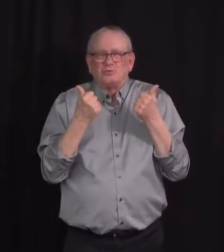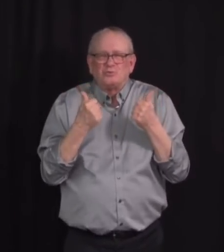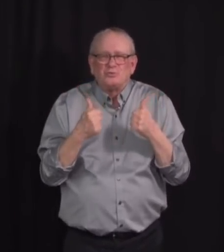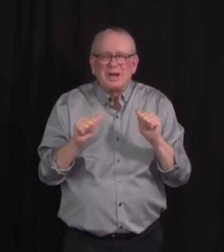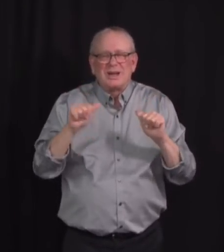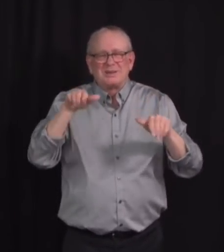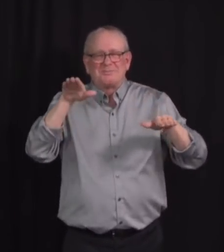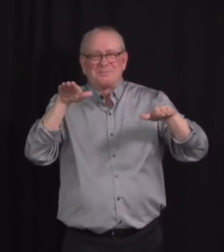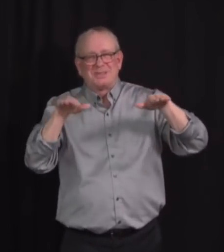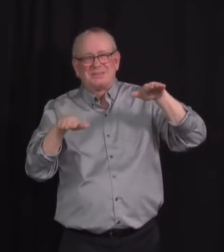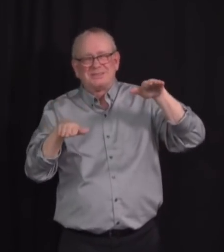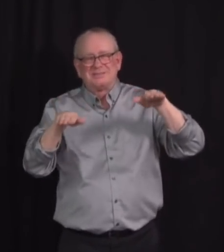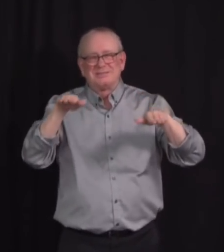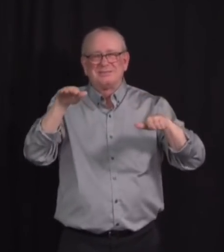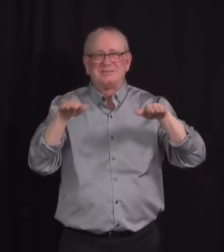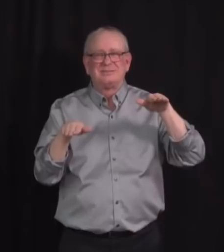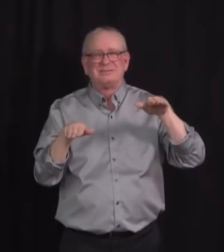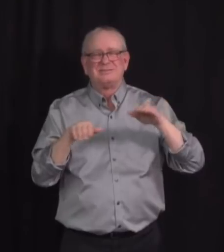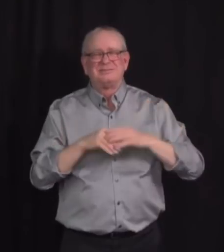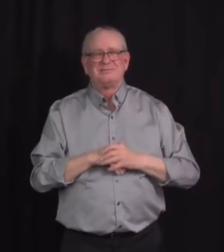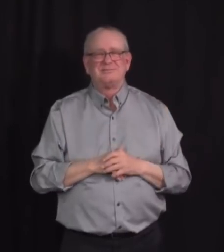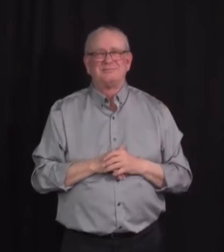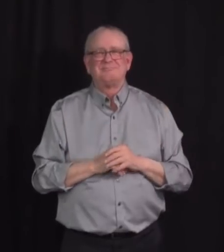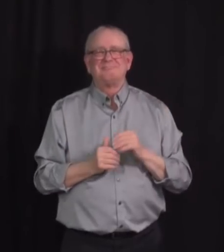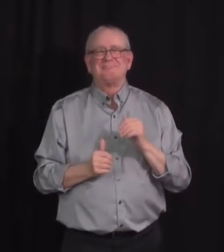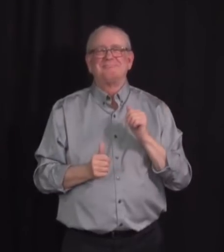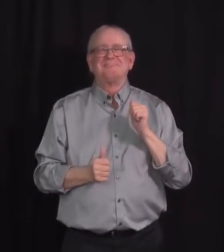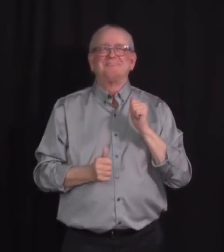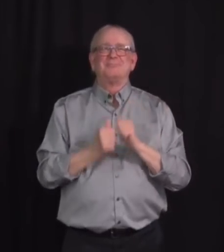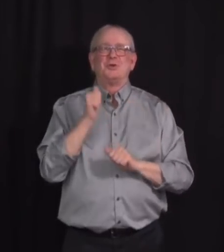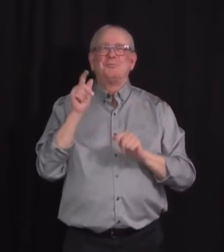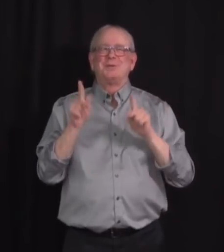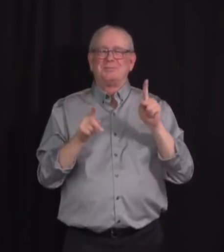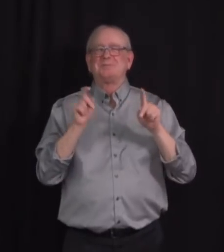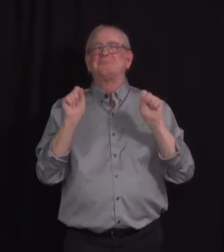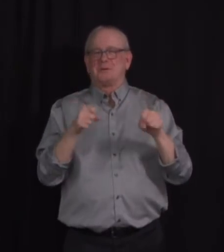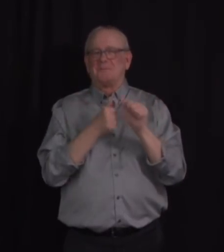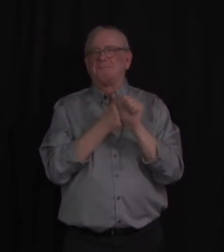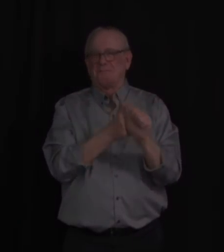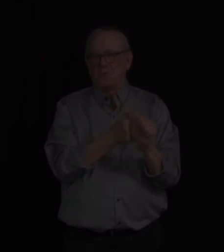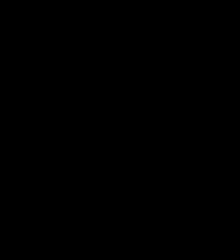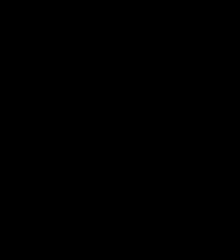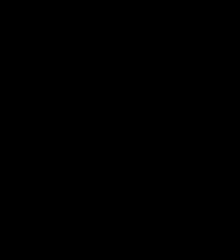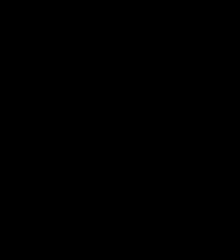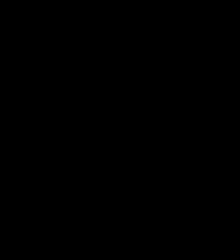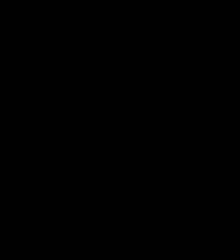be able to follow them most of the time to reduce our overall risk of transmission.